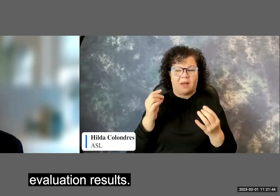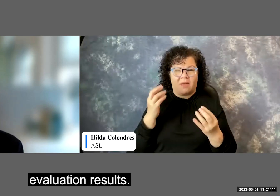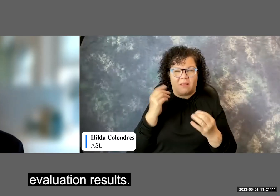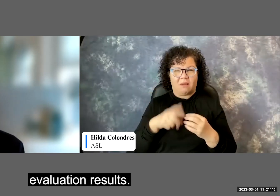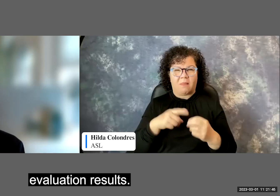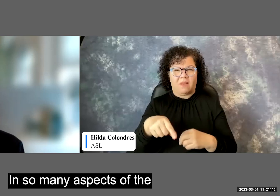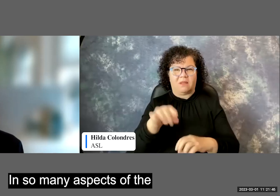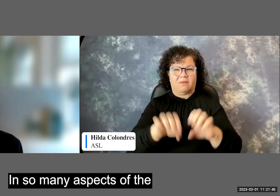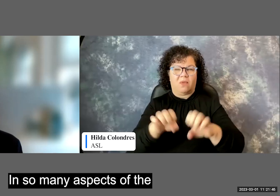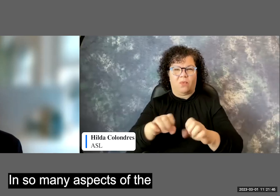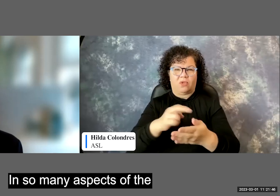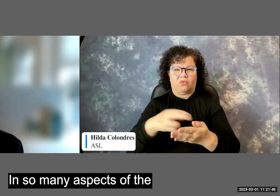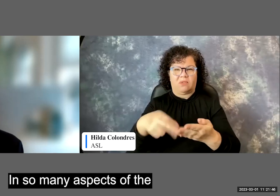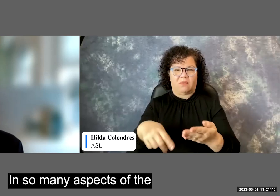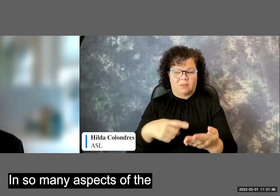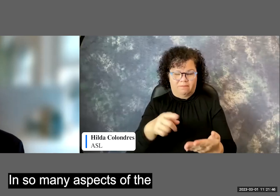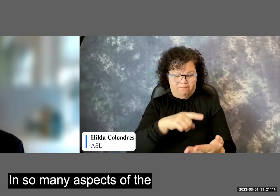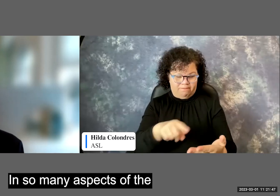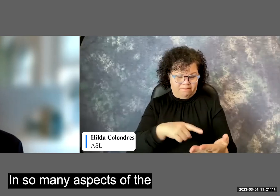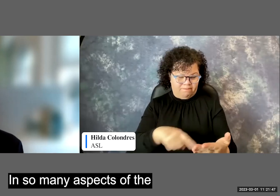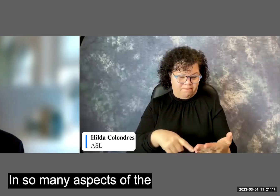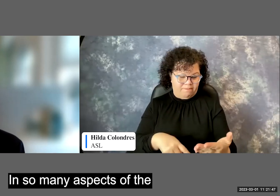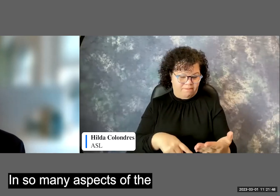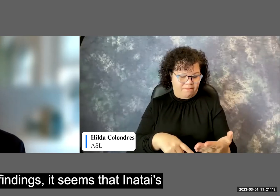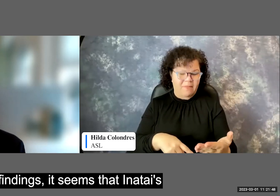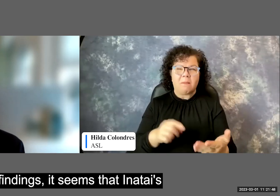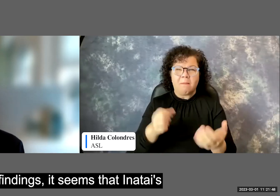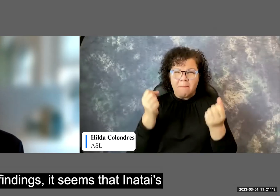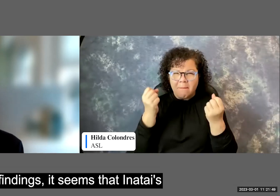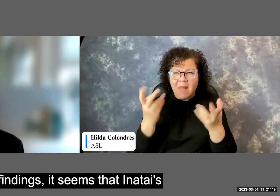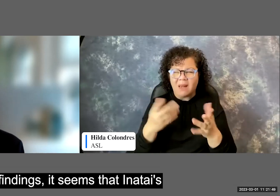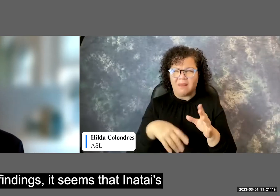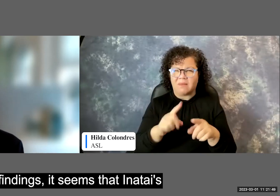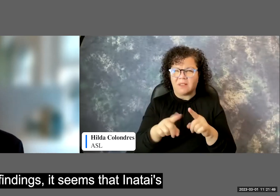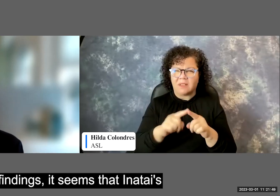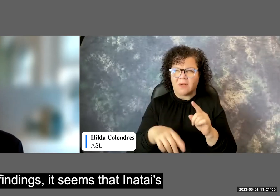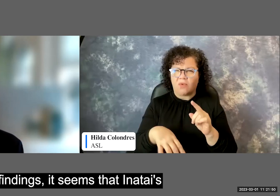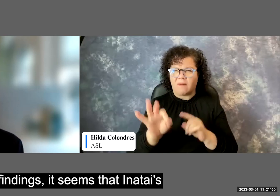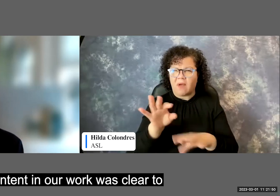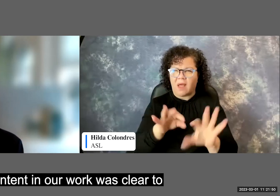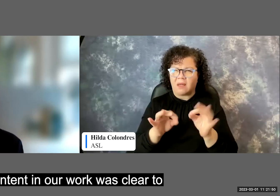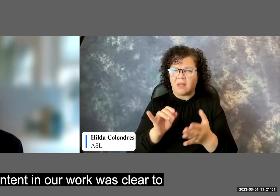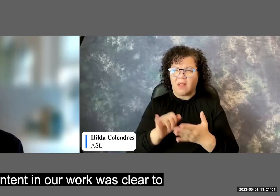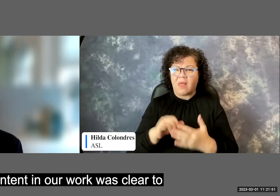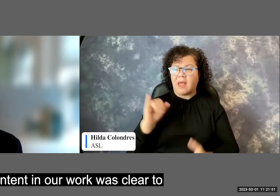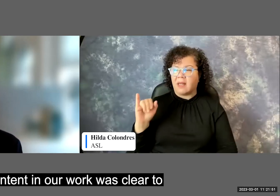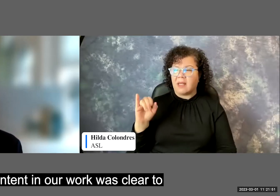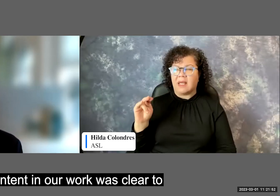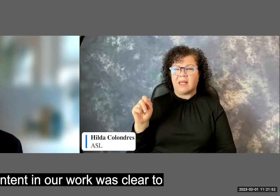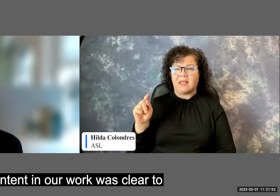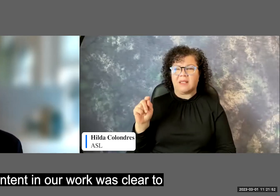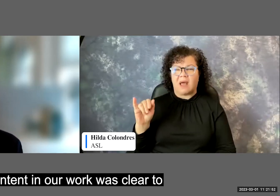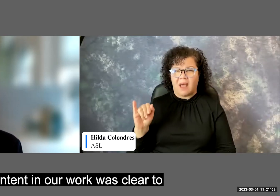results. In so many aspects of the findings, it seems that Inatai's intent in our